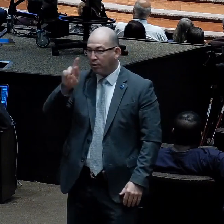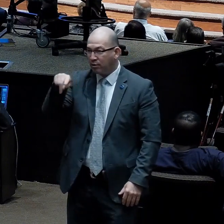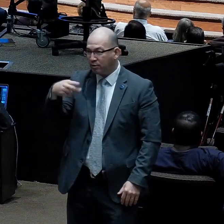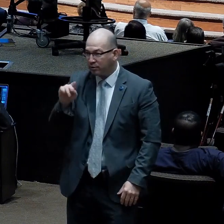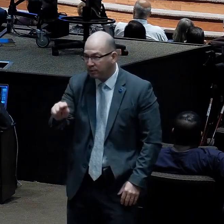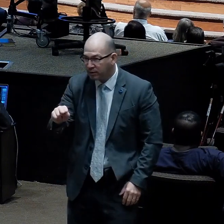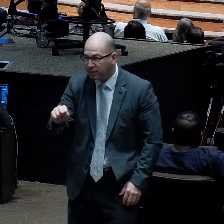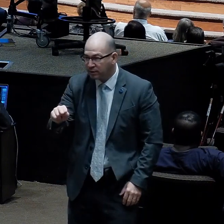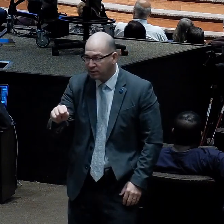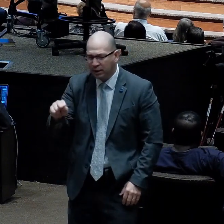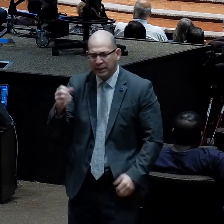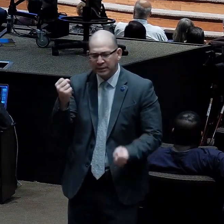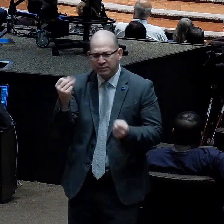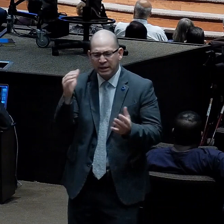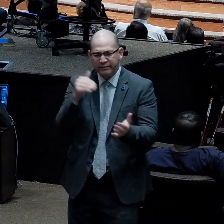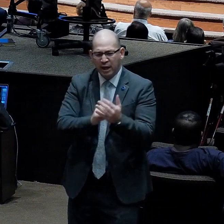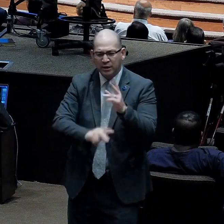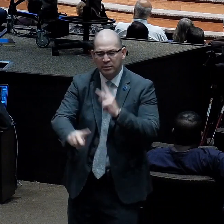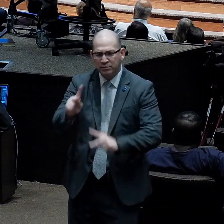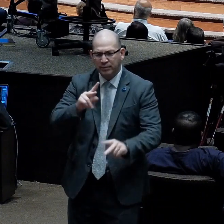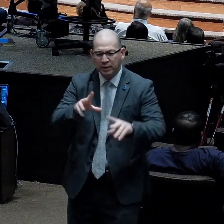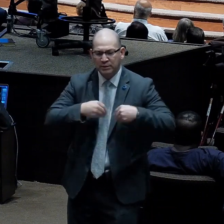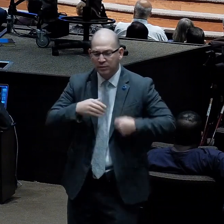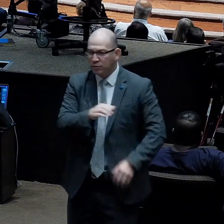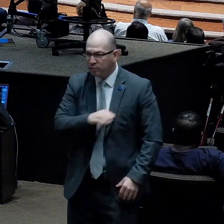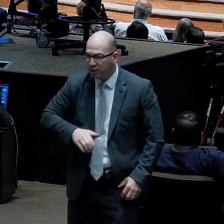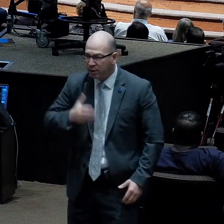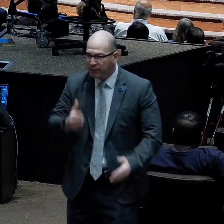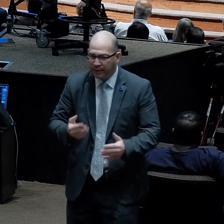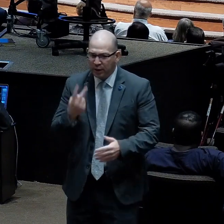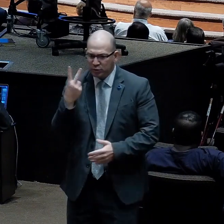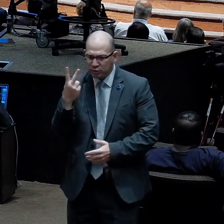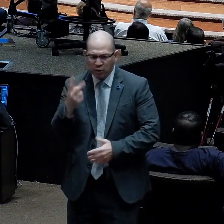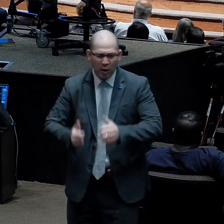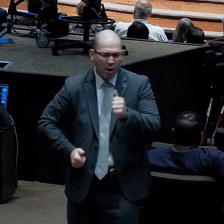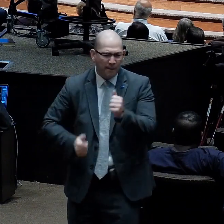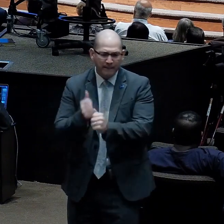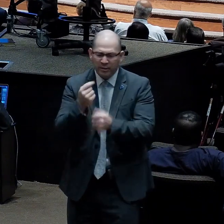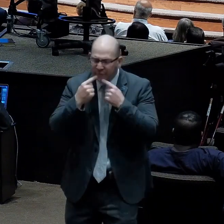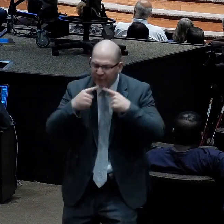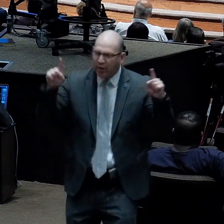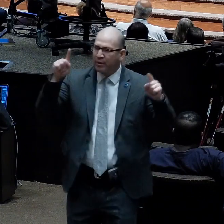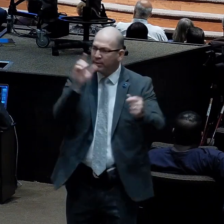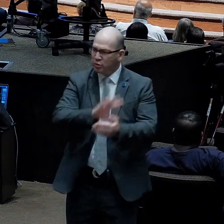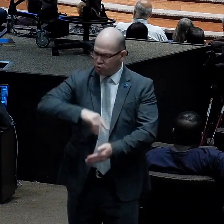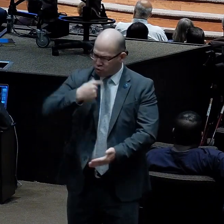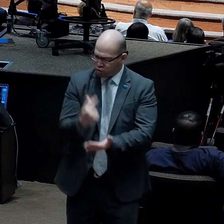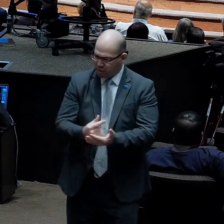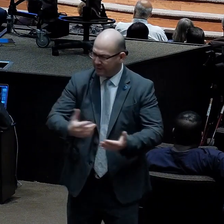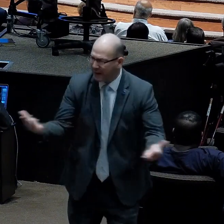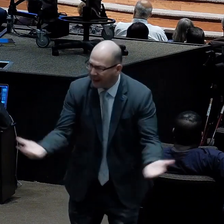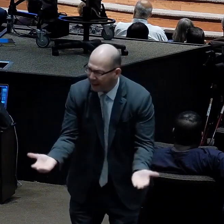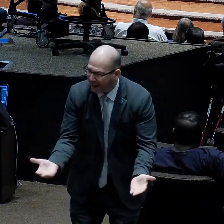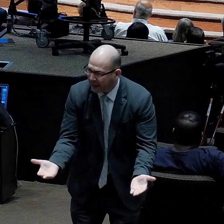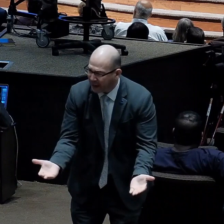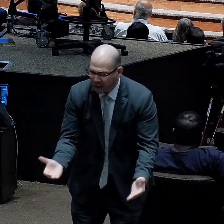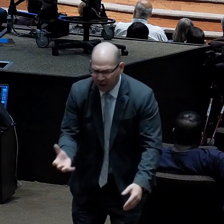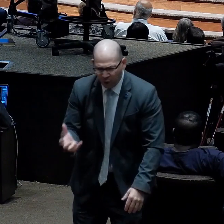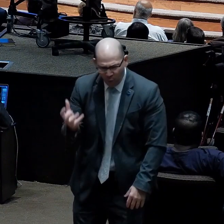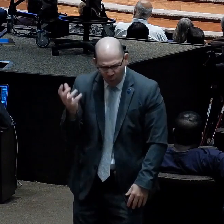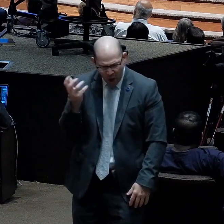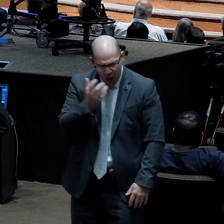people saved. They may be the two most prestigious graduates ever to come from West Coast Baptist College.